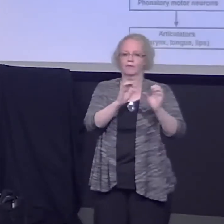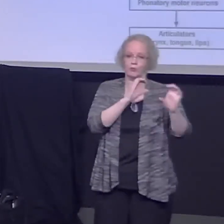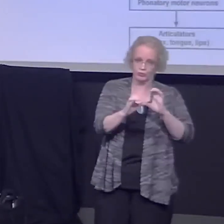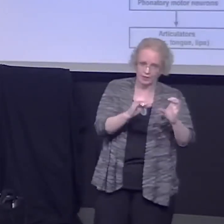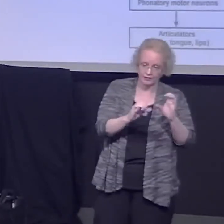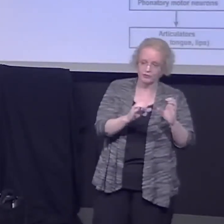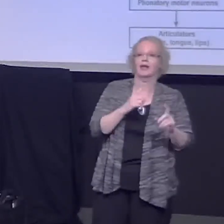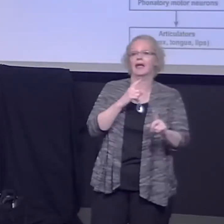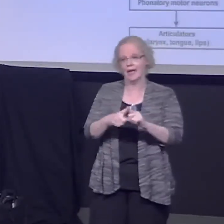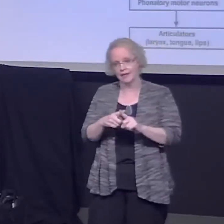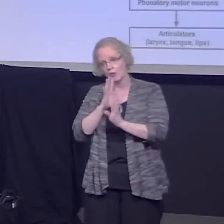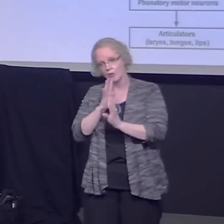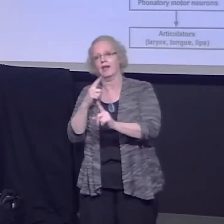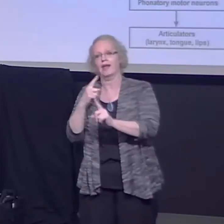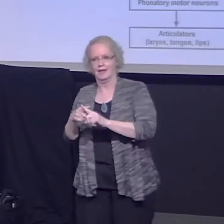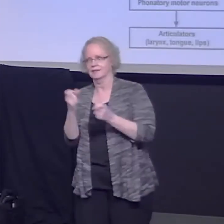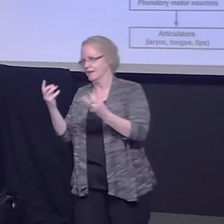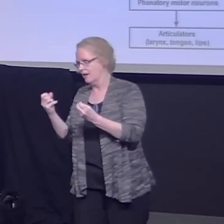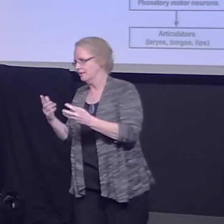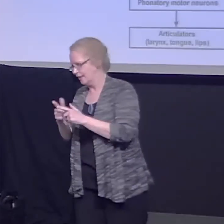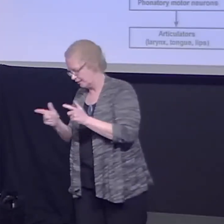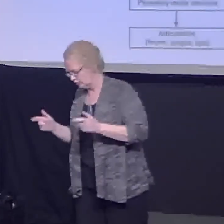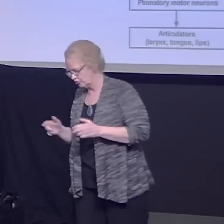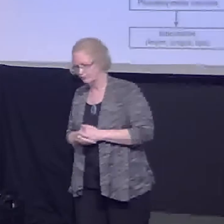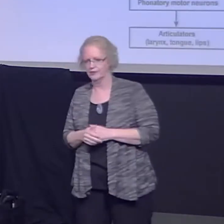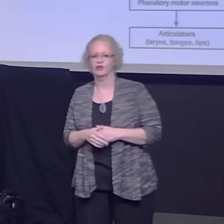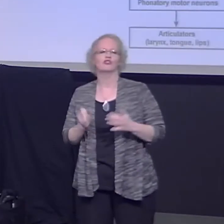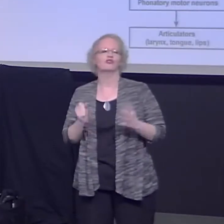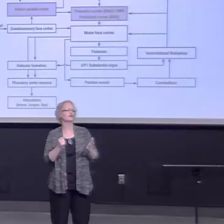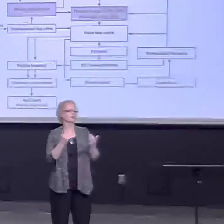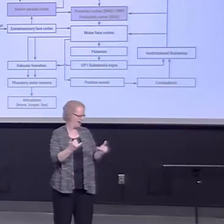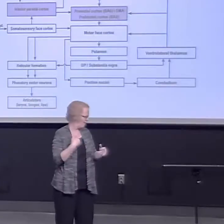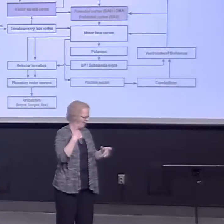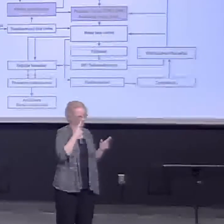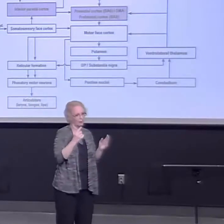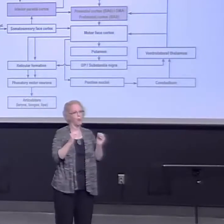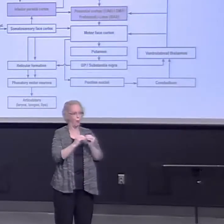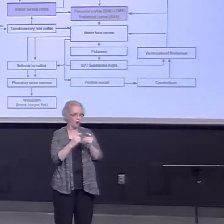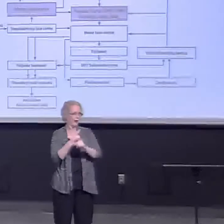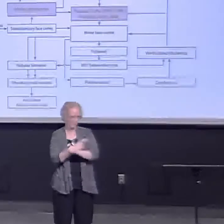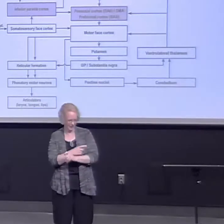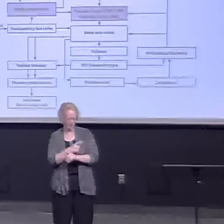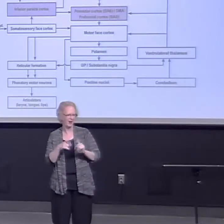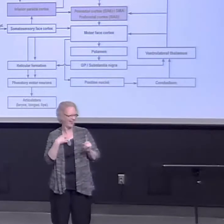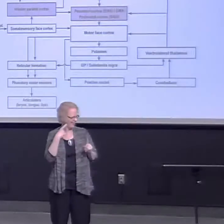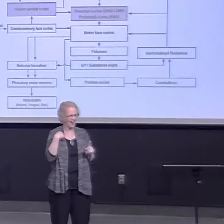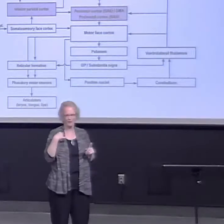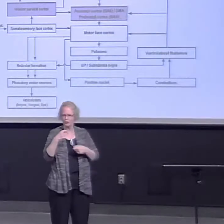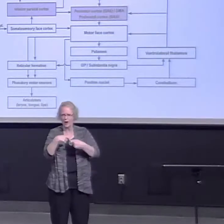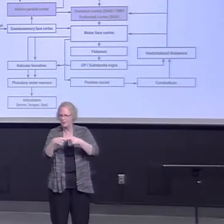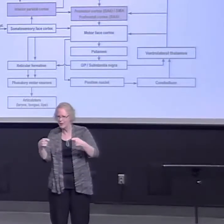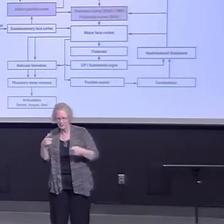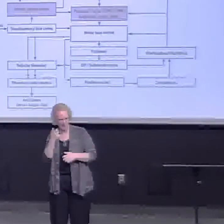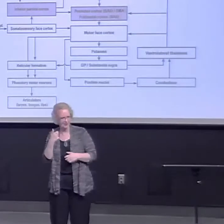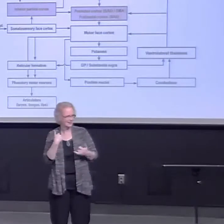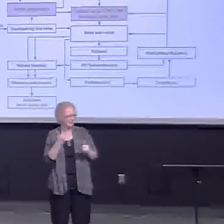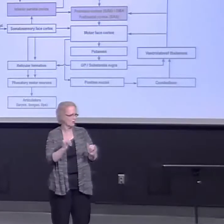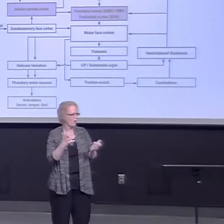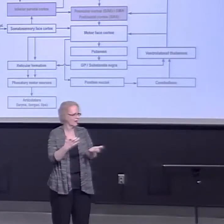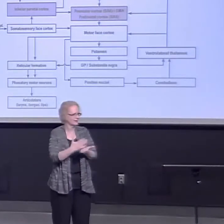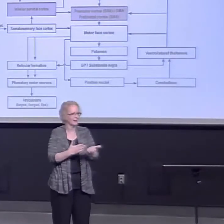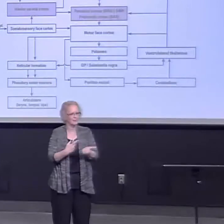languages. And now it gets really complicated, and I think I have to wrap up little by little because we still want to have some